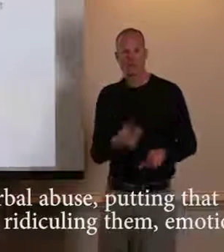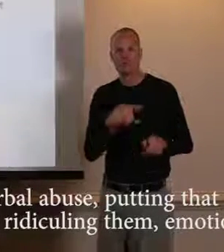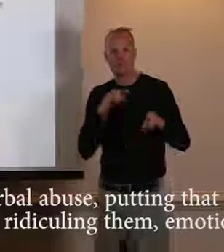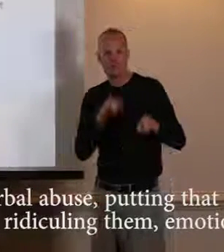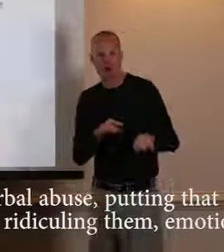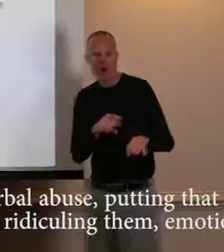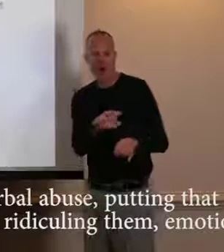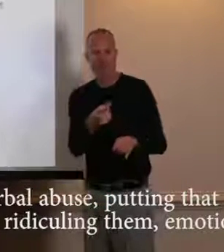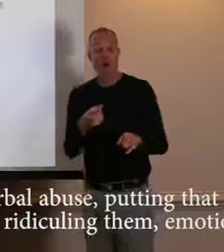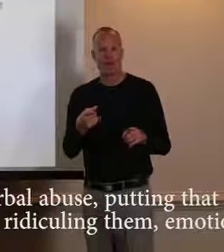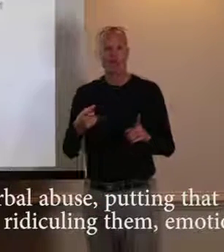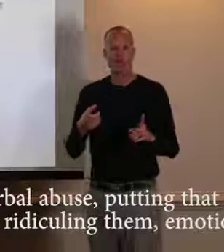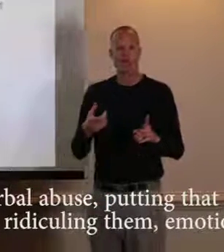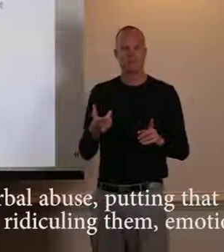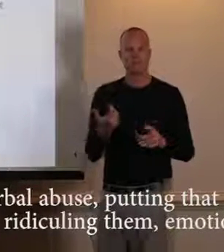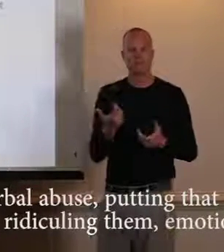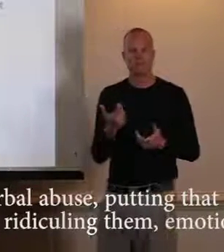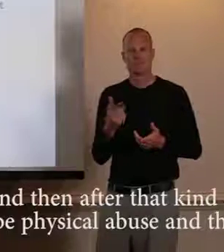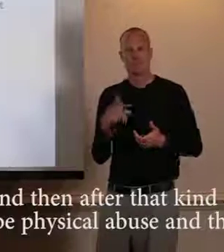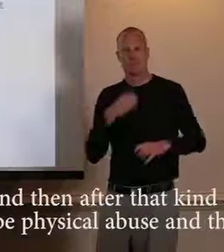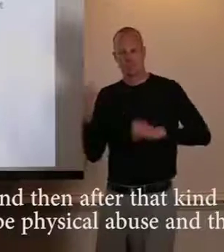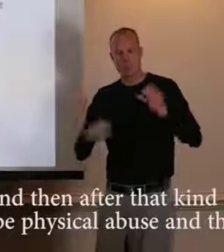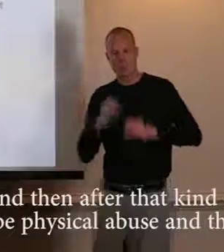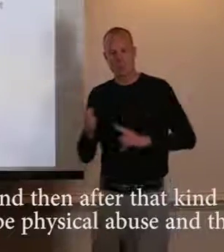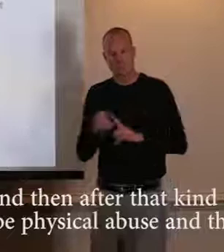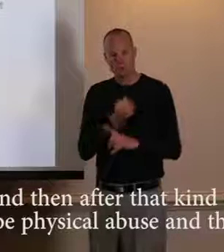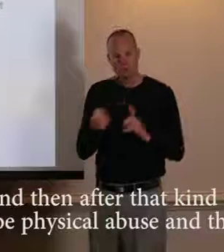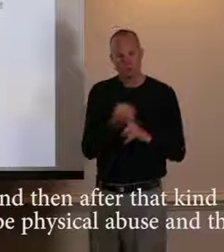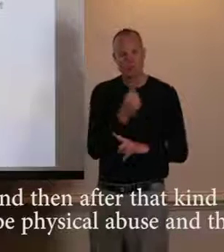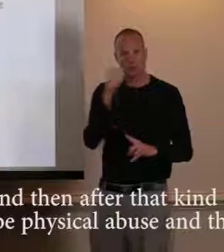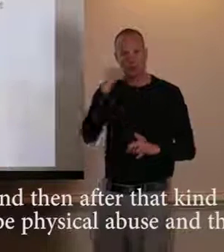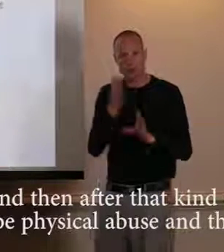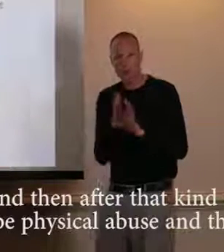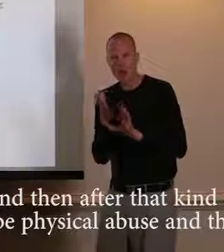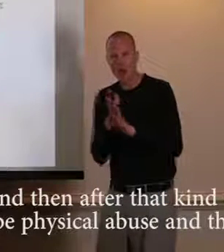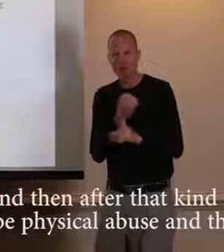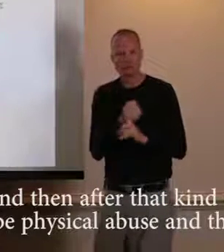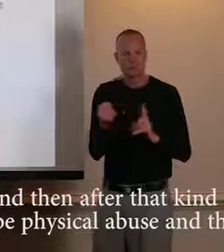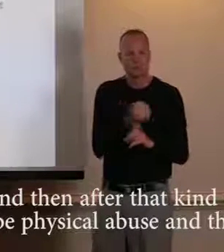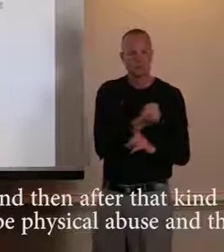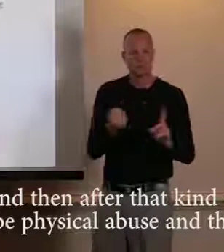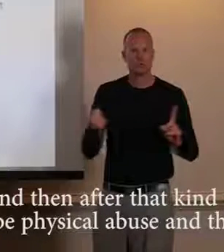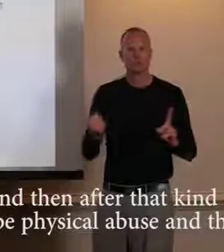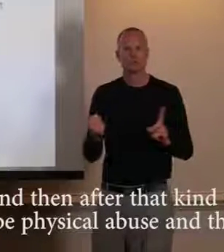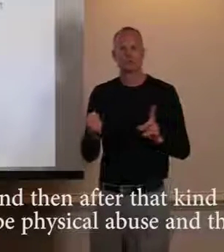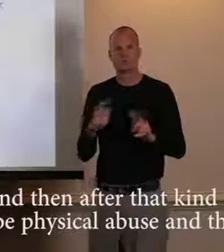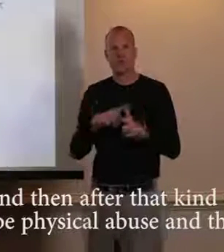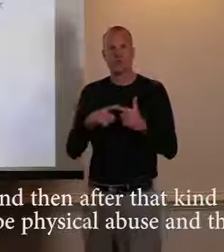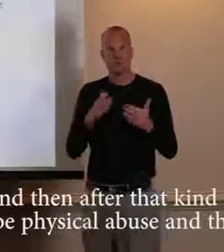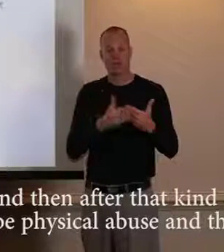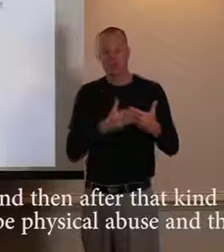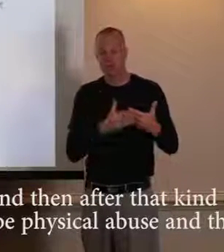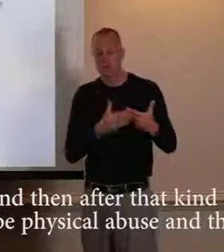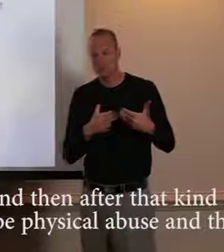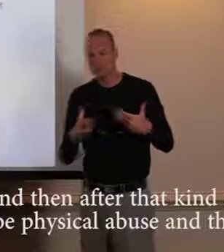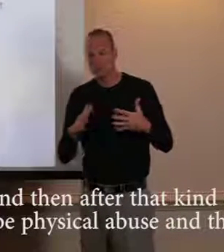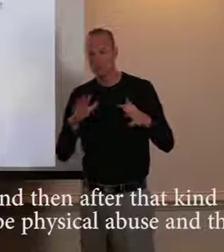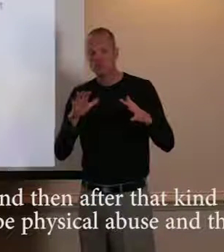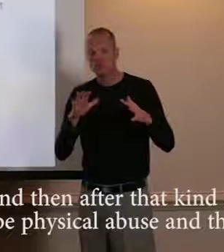ridiculing them, emotional abuse, psychological abuse, And then after that kind of settles in, it